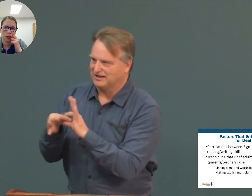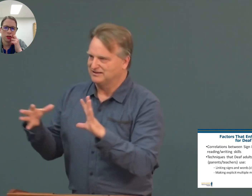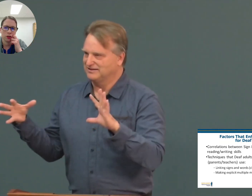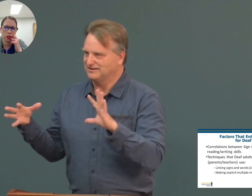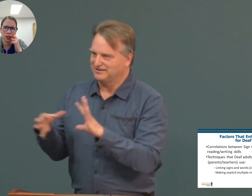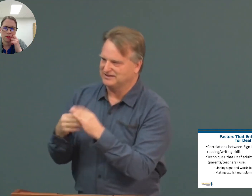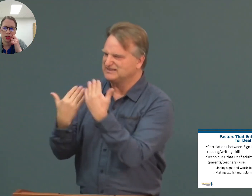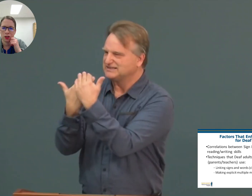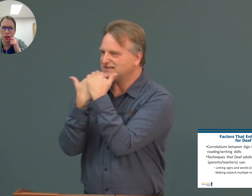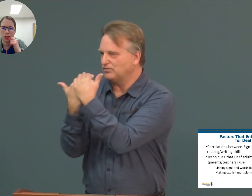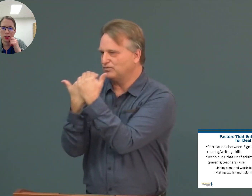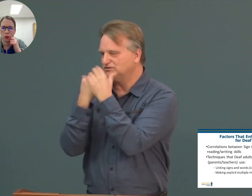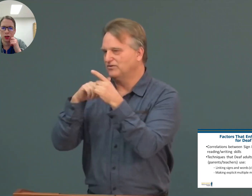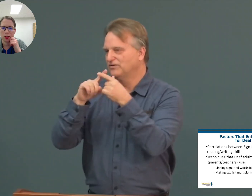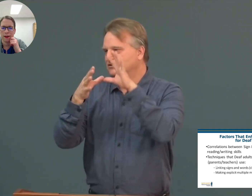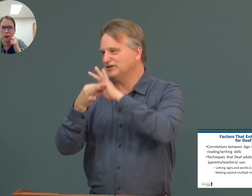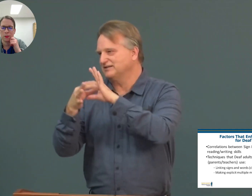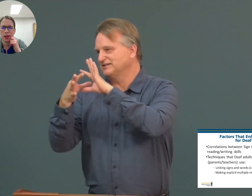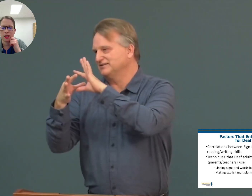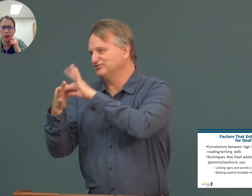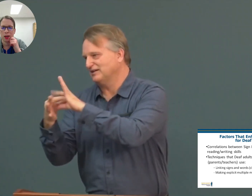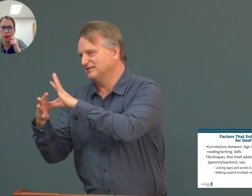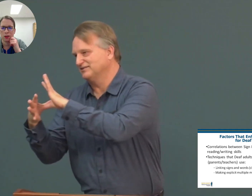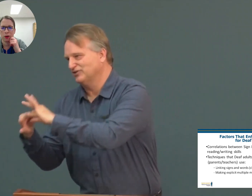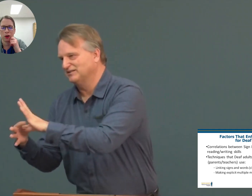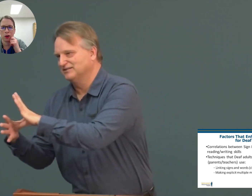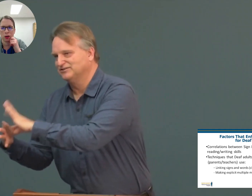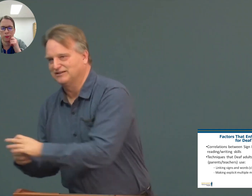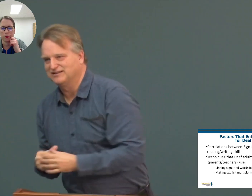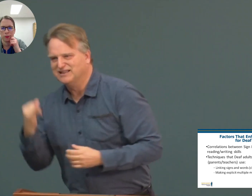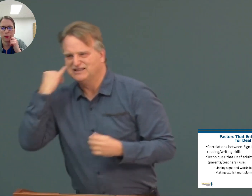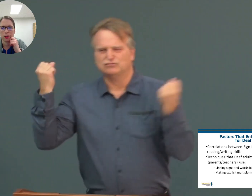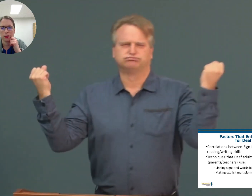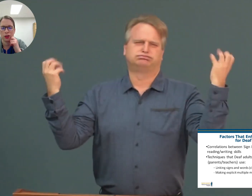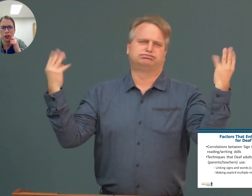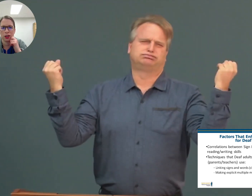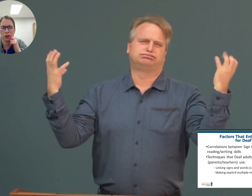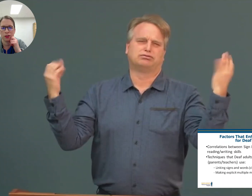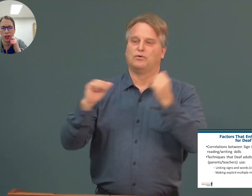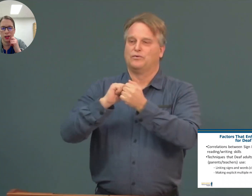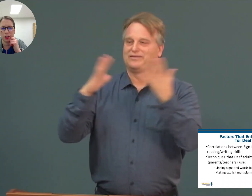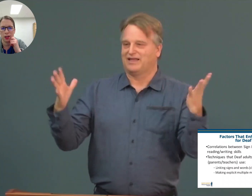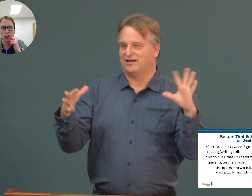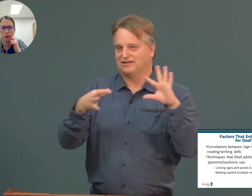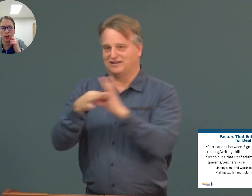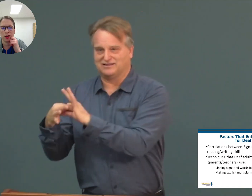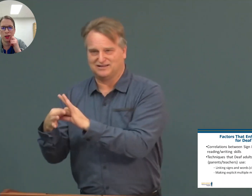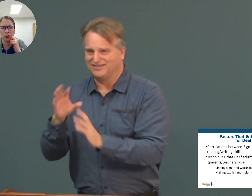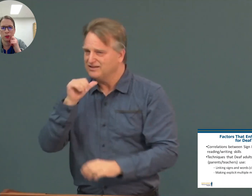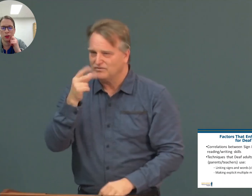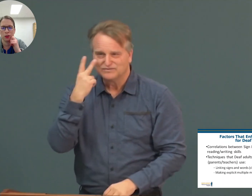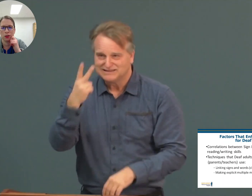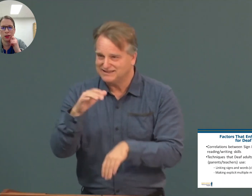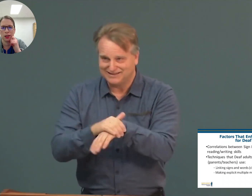So she had to be taught the English word and it had to be expanded for her so that she could understand it. And she made gradual